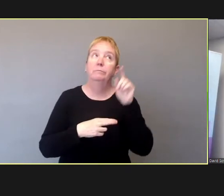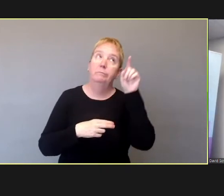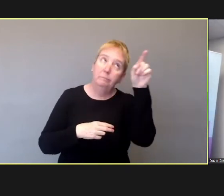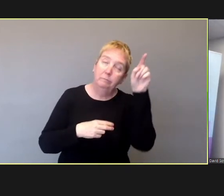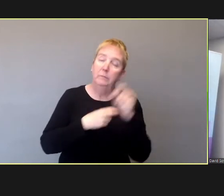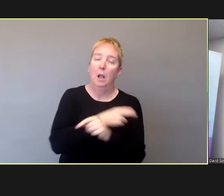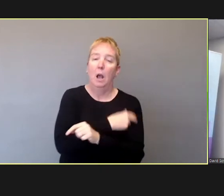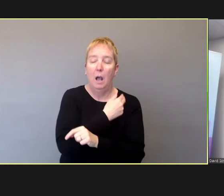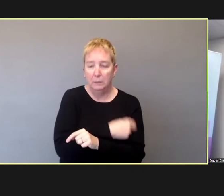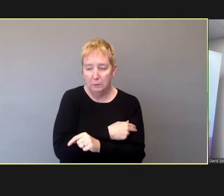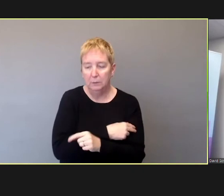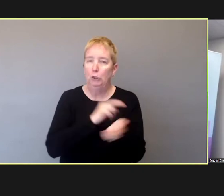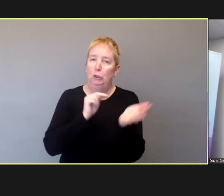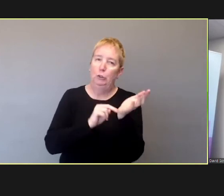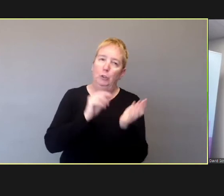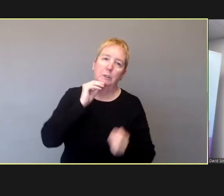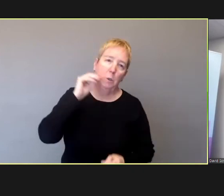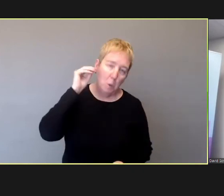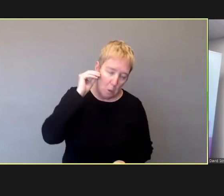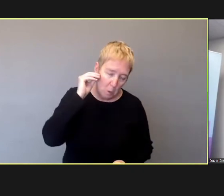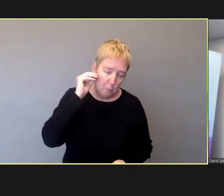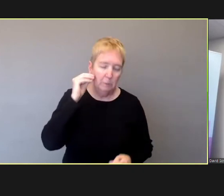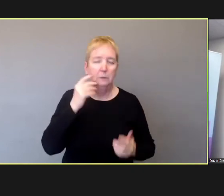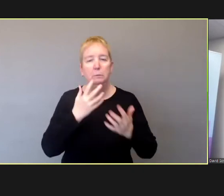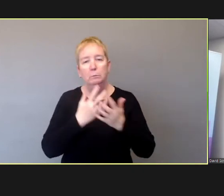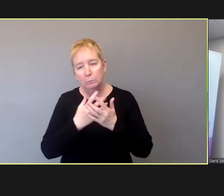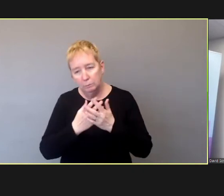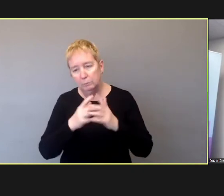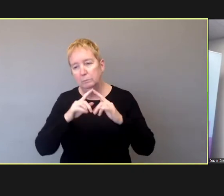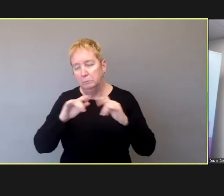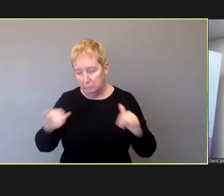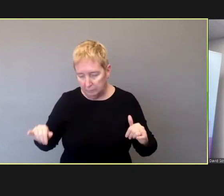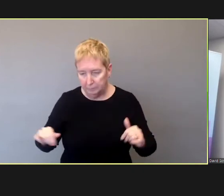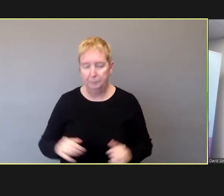hospitals, congregate care settings, nursing homes,